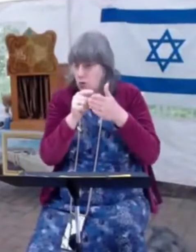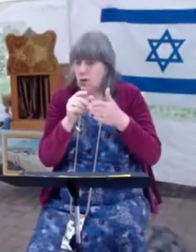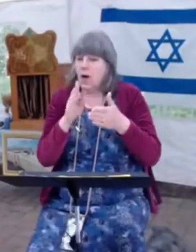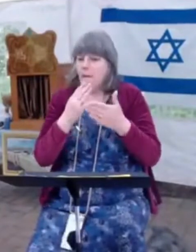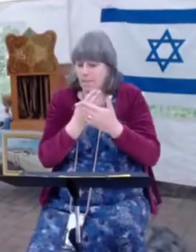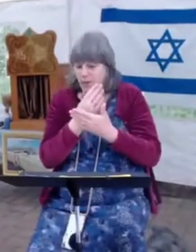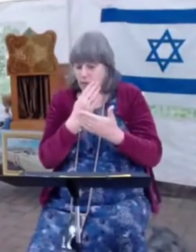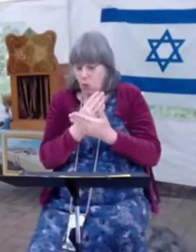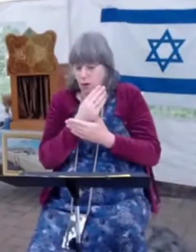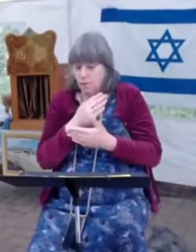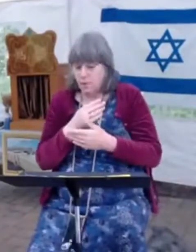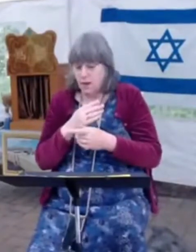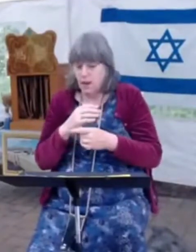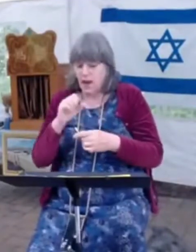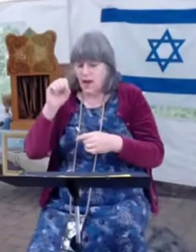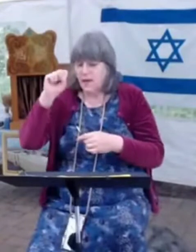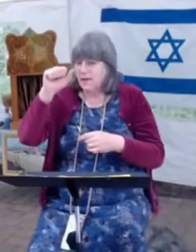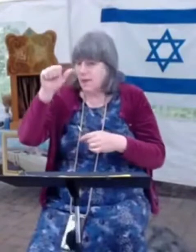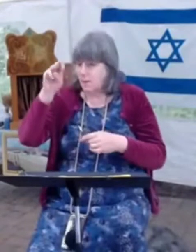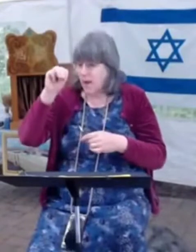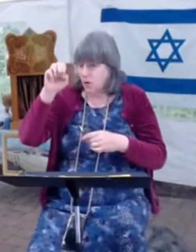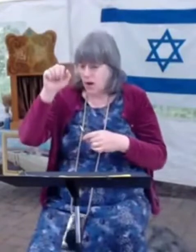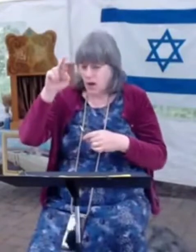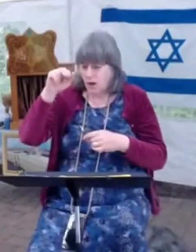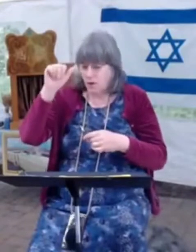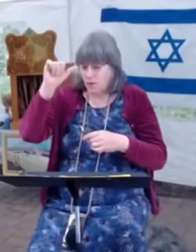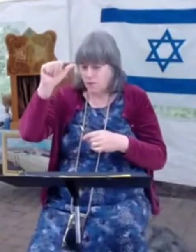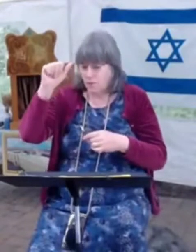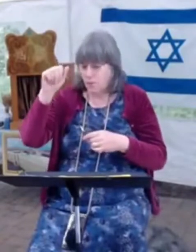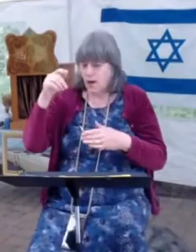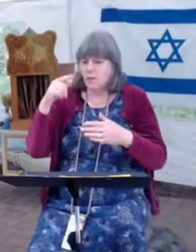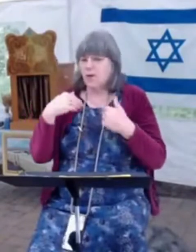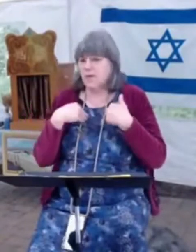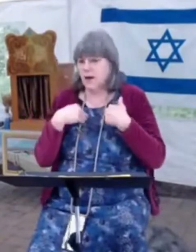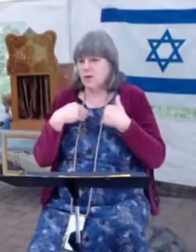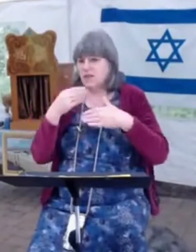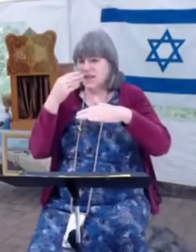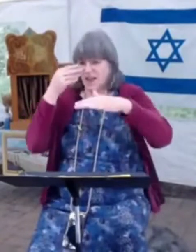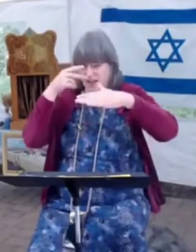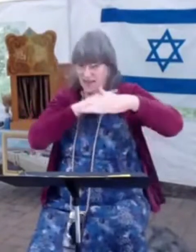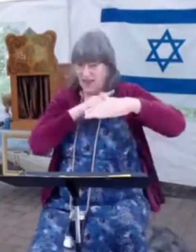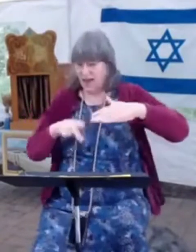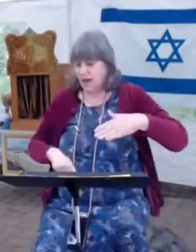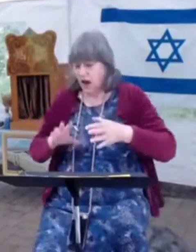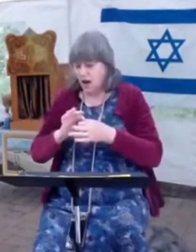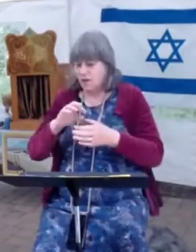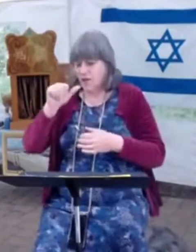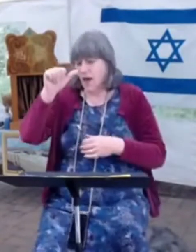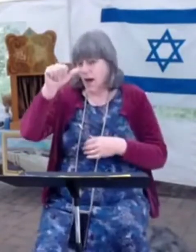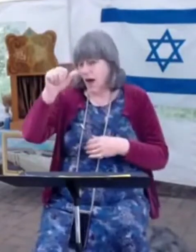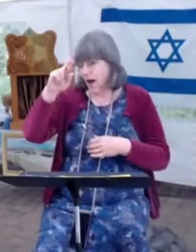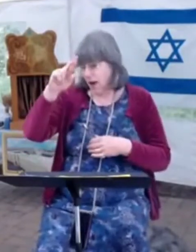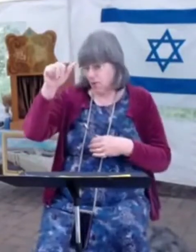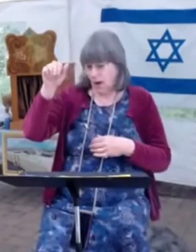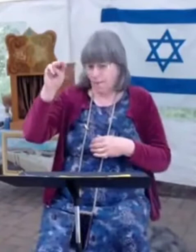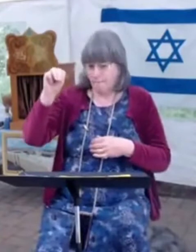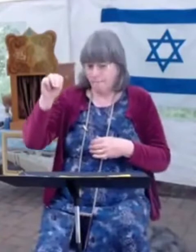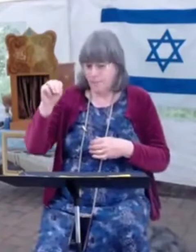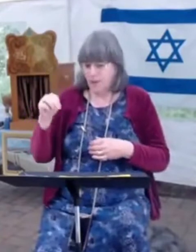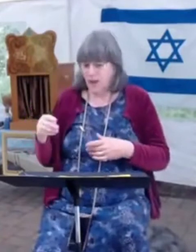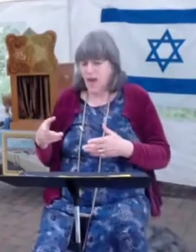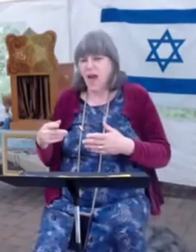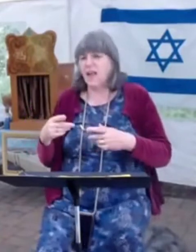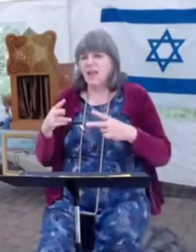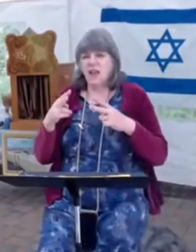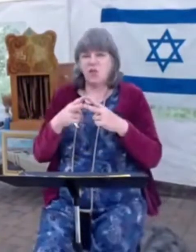a pint of dove's dung for 5 pieces of silver. I don't know exactly what it means, but I do know that